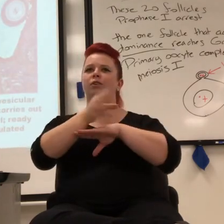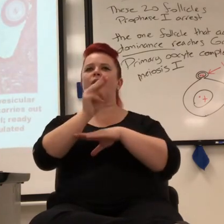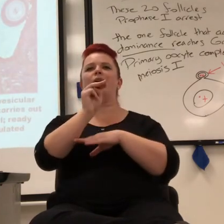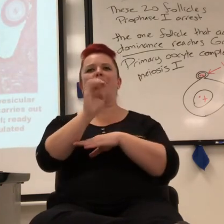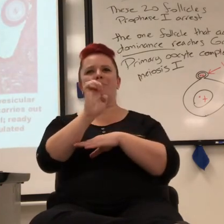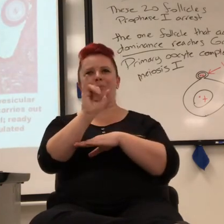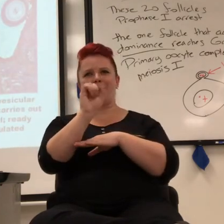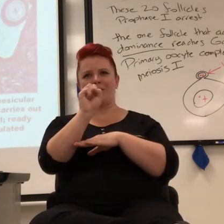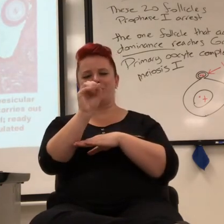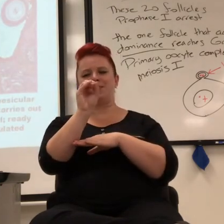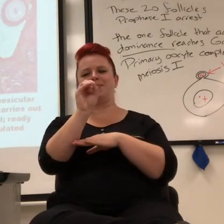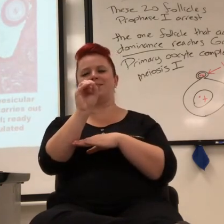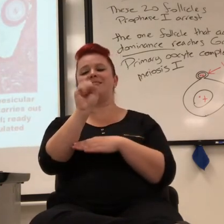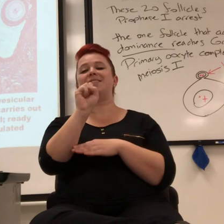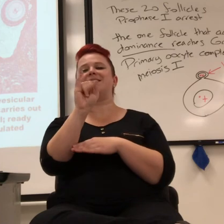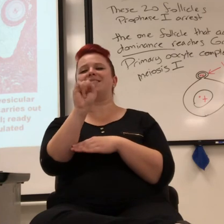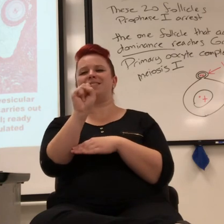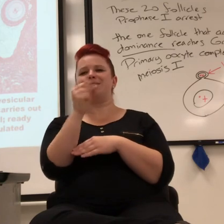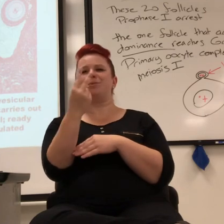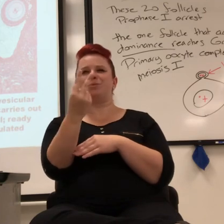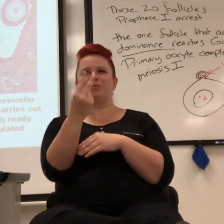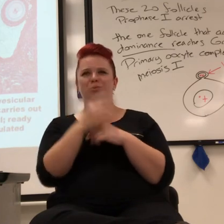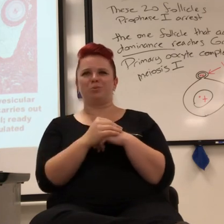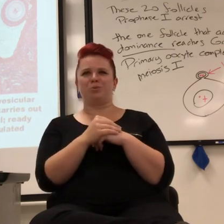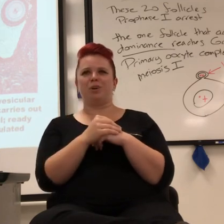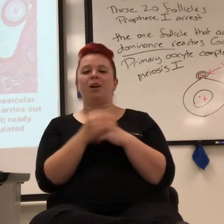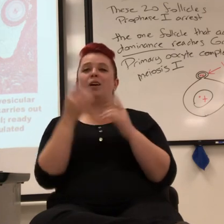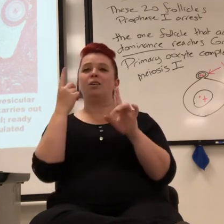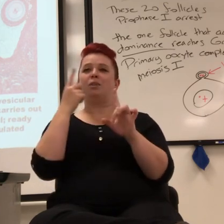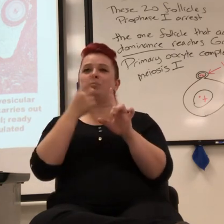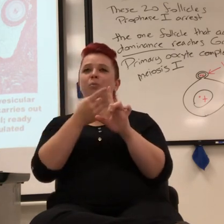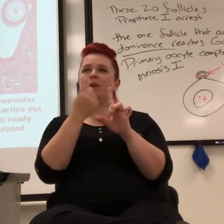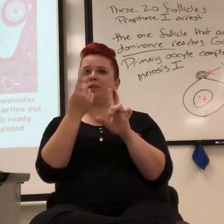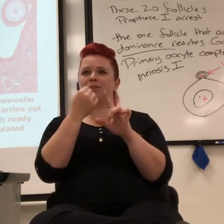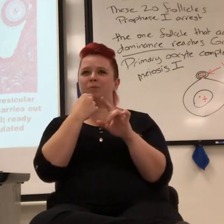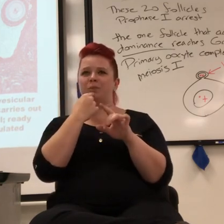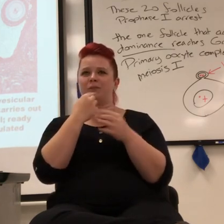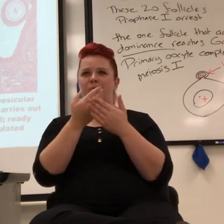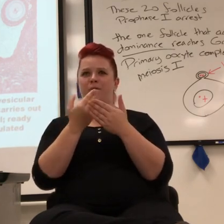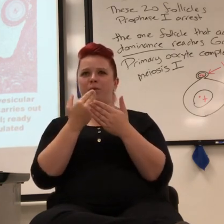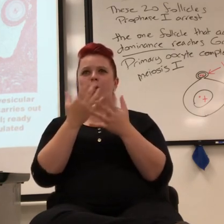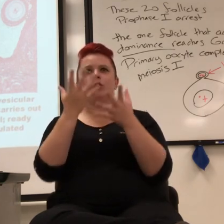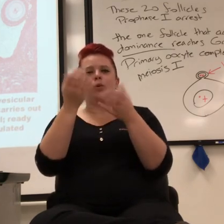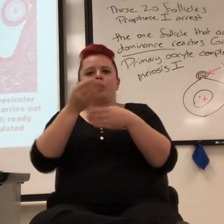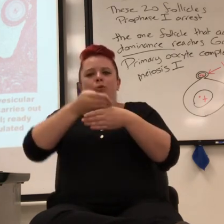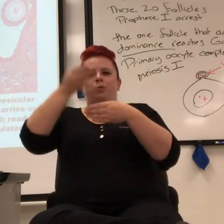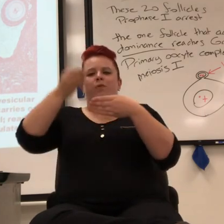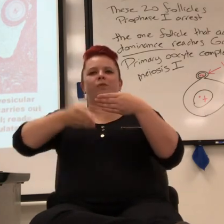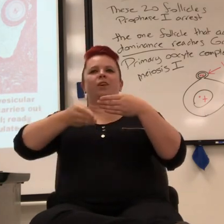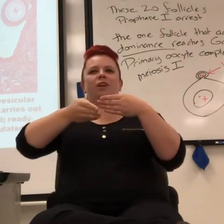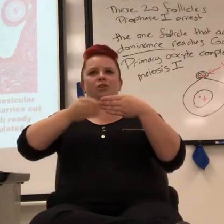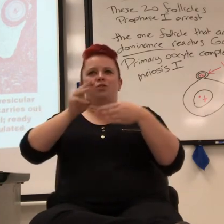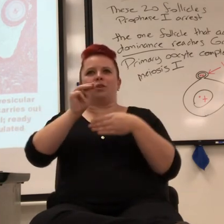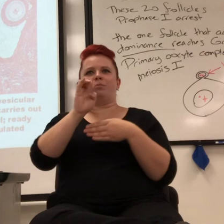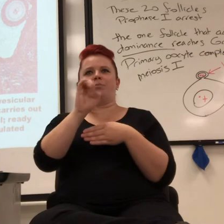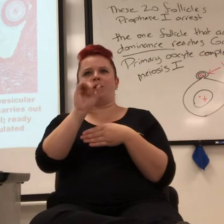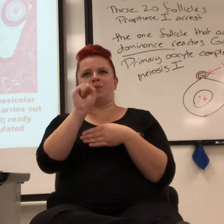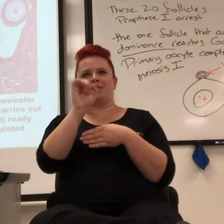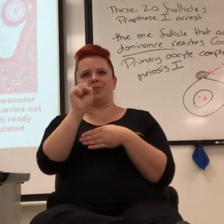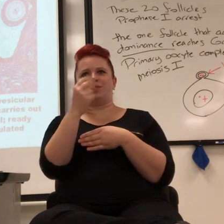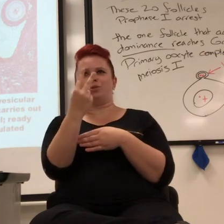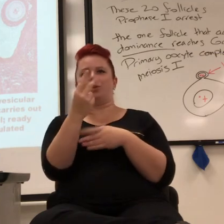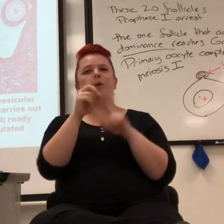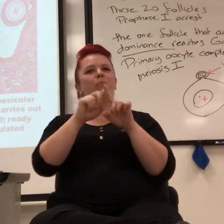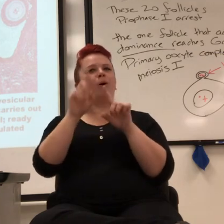Meiosis two. And as the point was brought up by Felicia, do you want it to finish meiosis two? Well, yeah, but only if sperm is